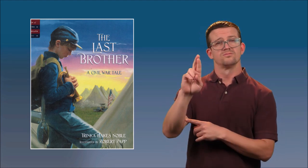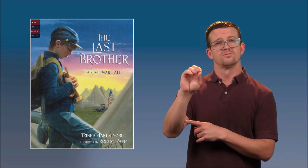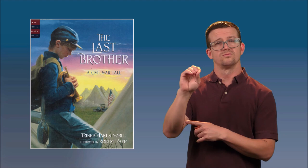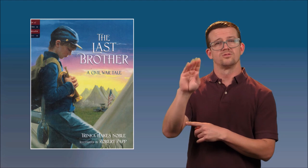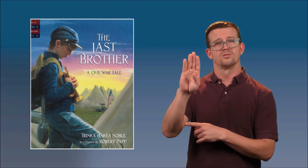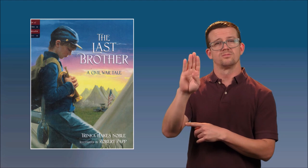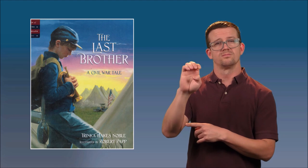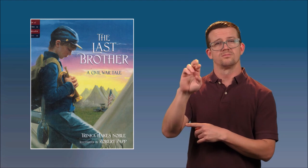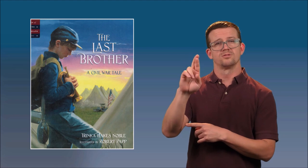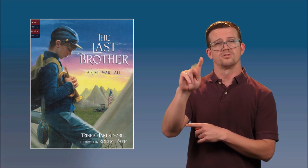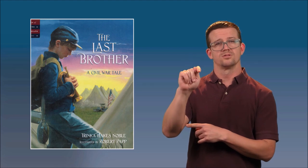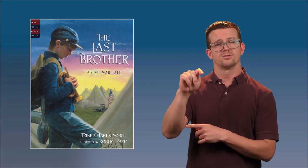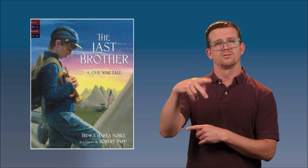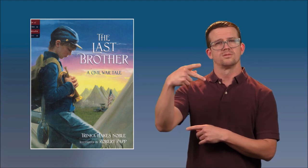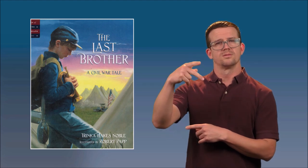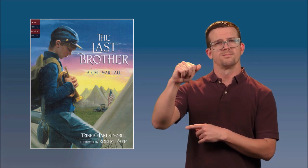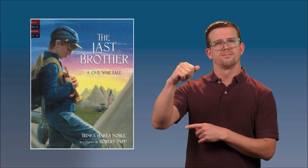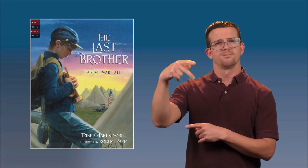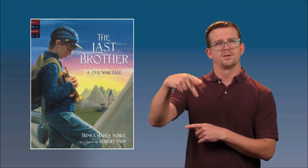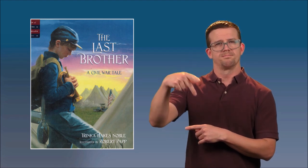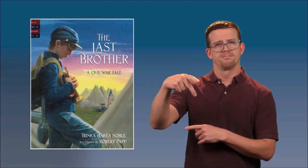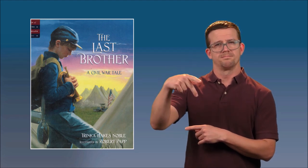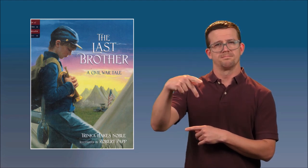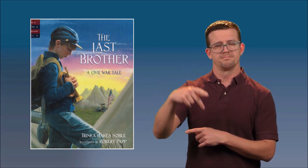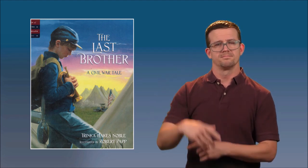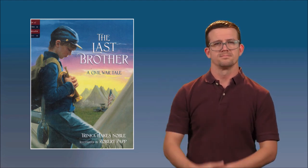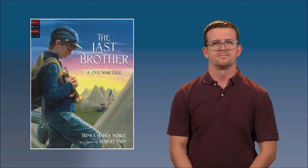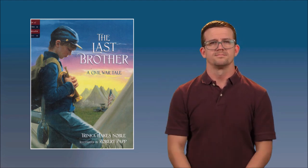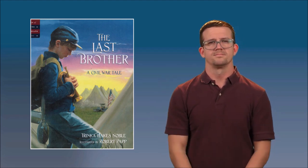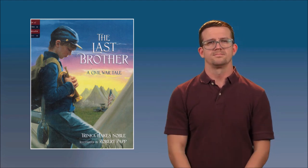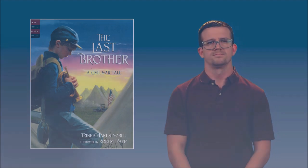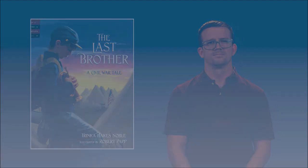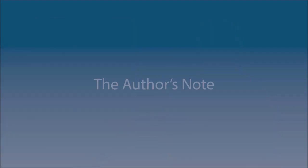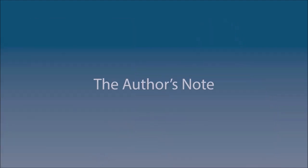and illustrated by Robert Papp.